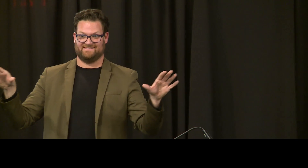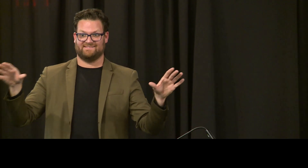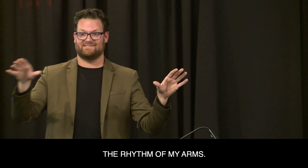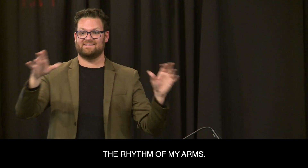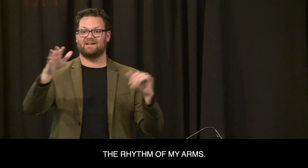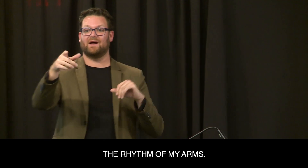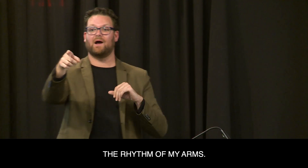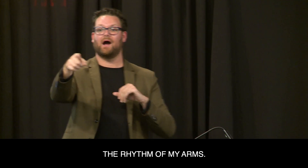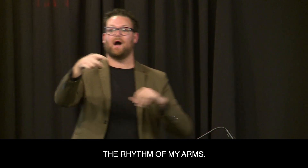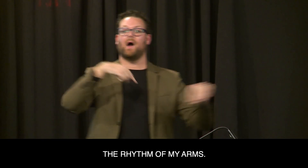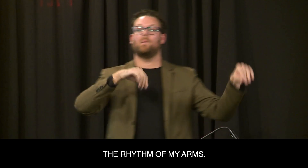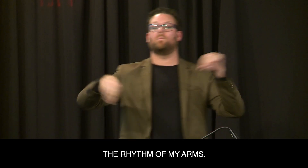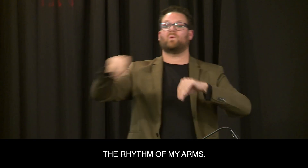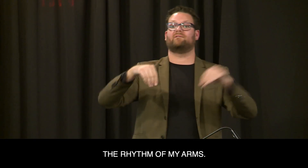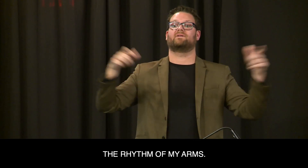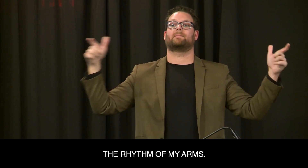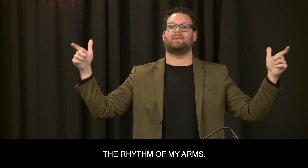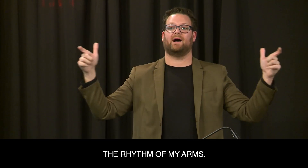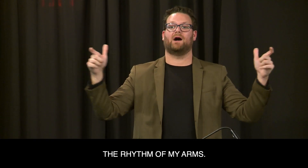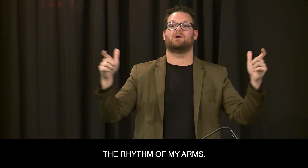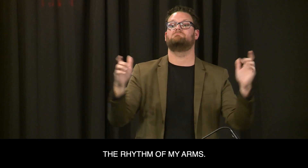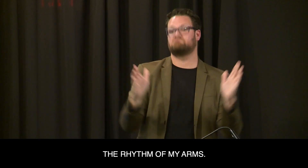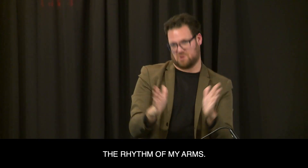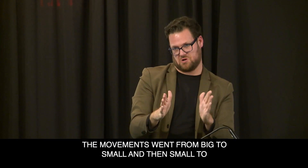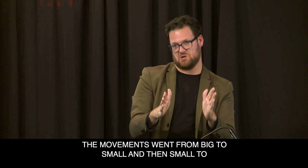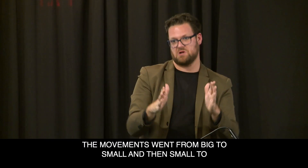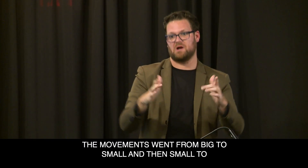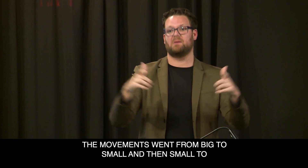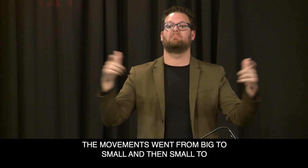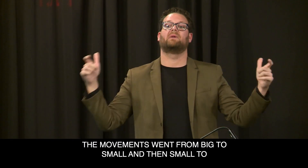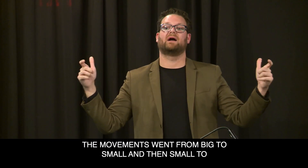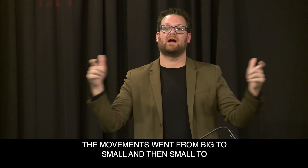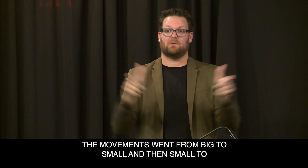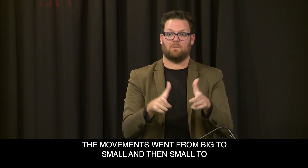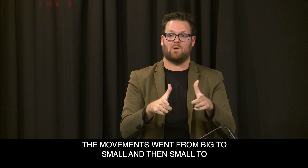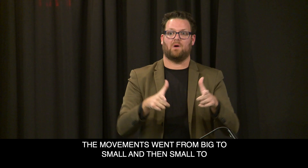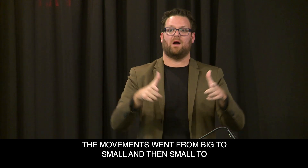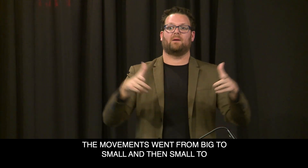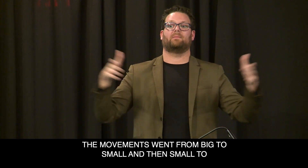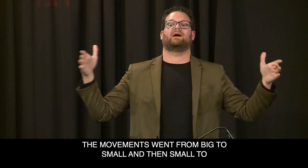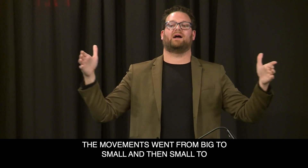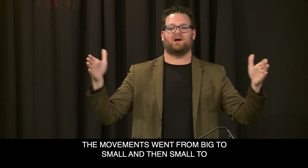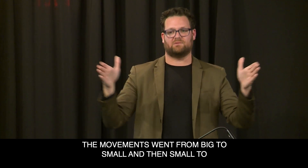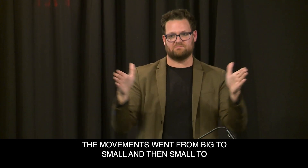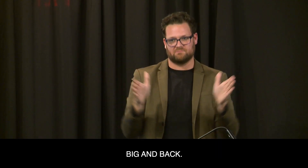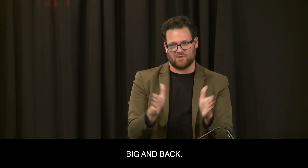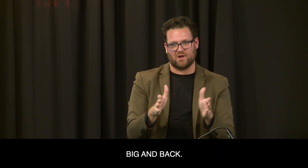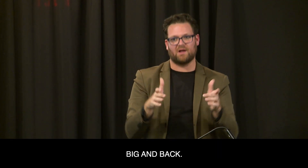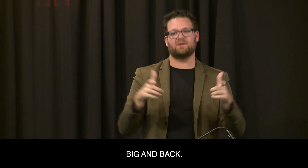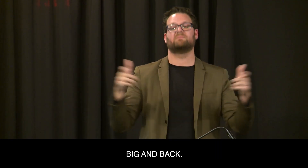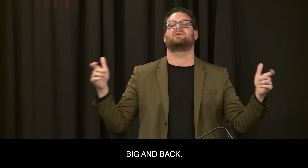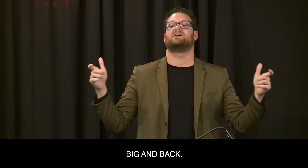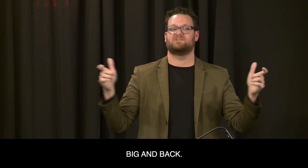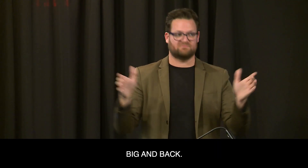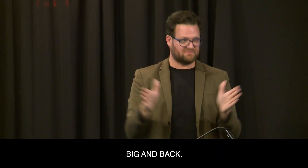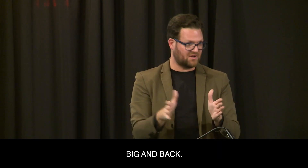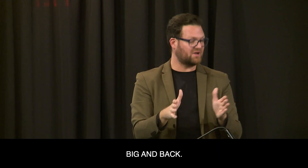The rhythm of my arms, okay. The movements went from big to small and then small to big and back.